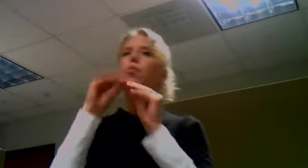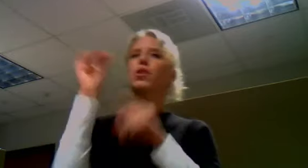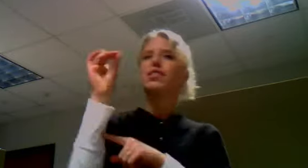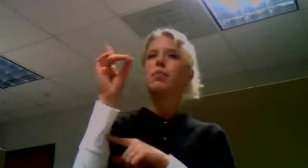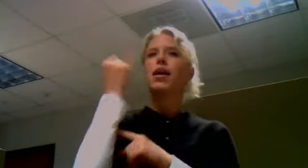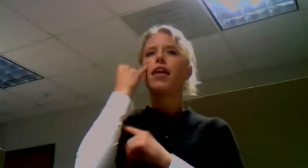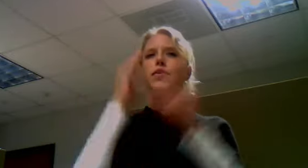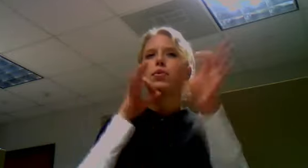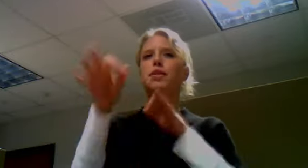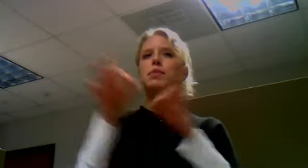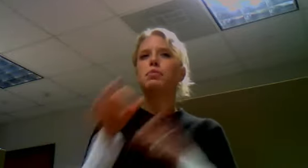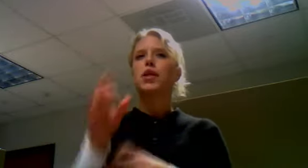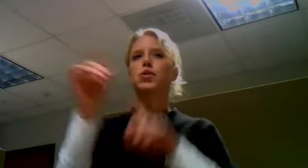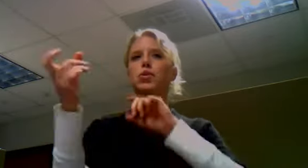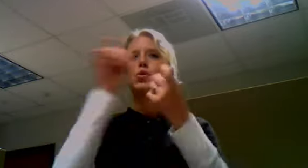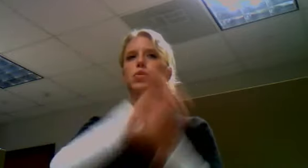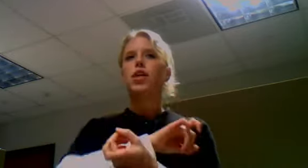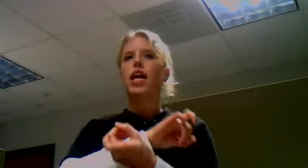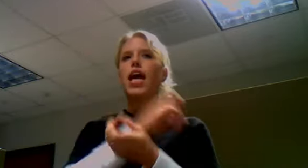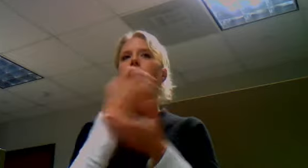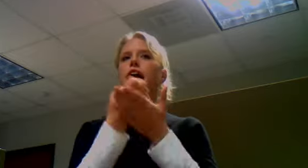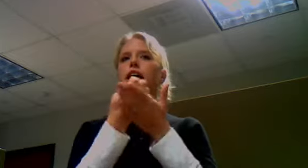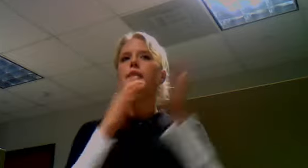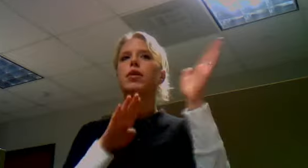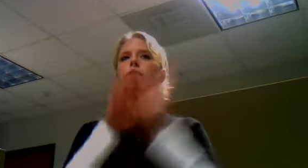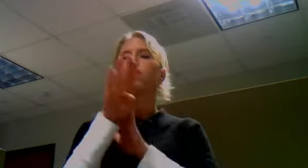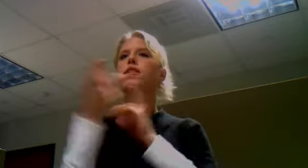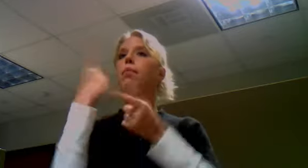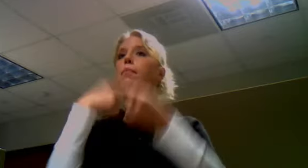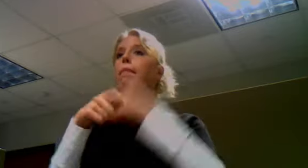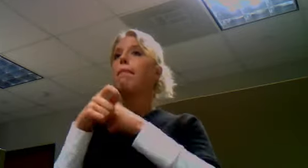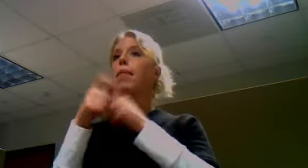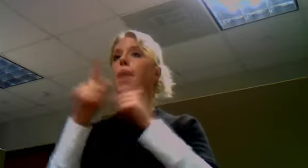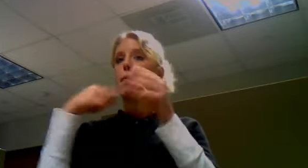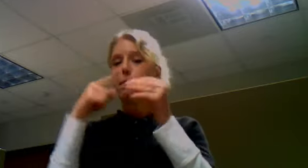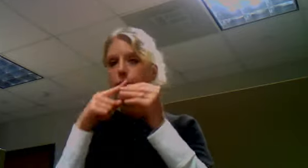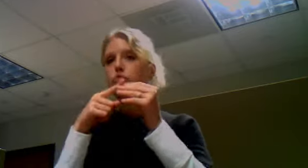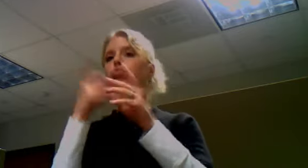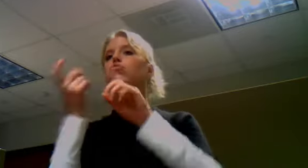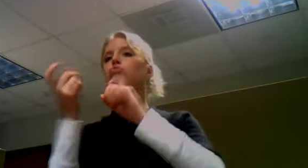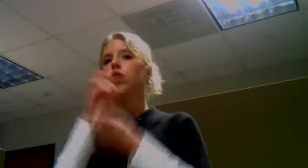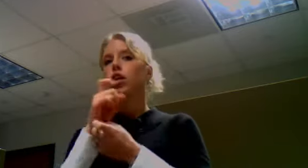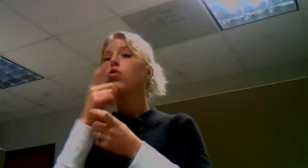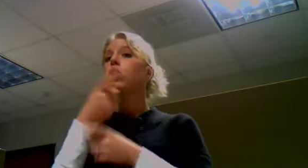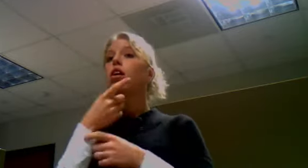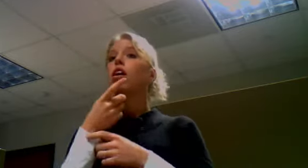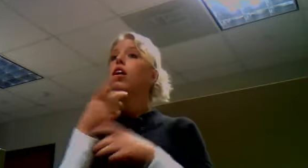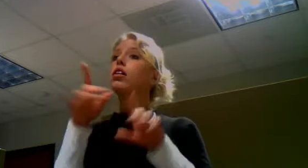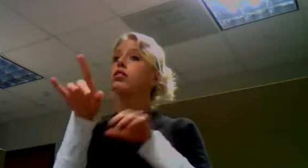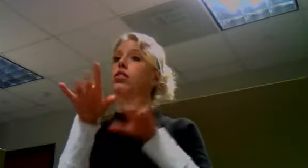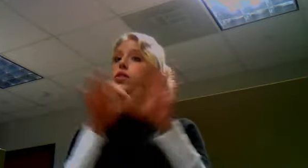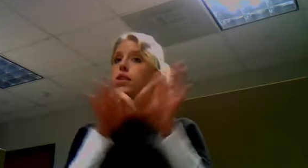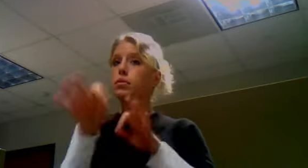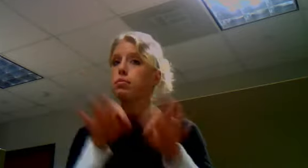for example, economic growth is about change. When you explain change, you use other things that have changed to